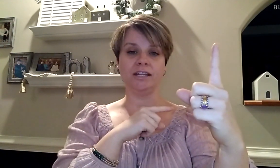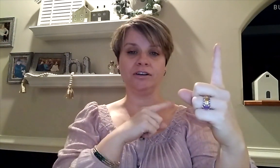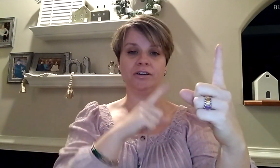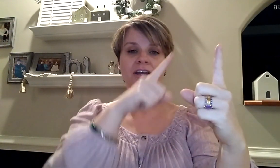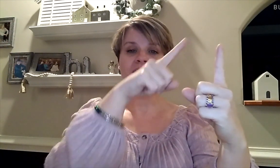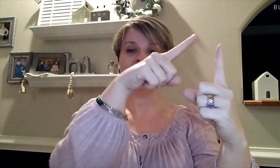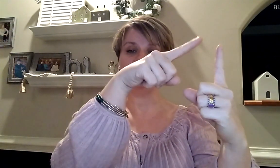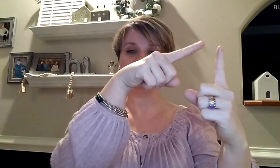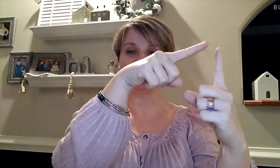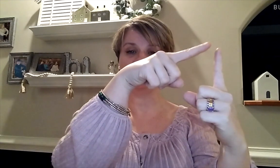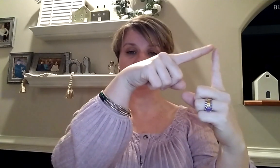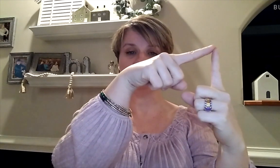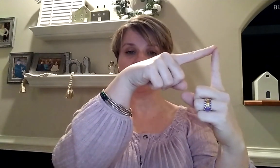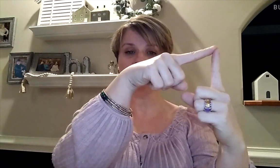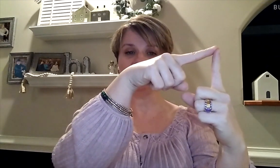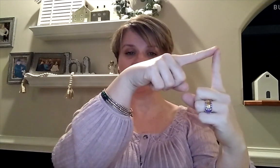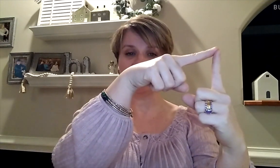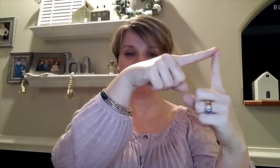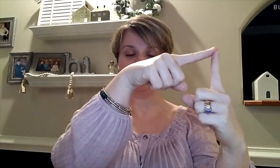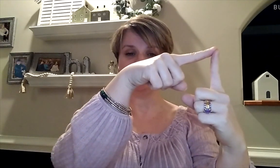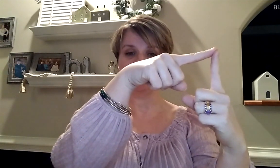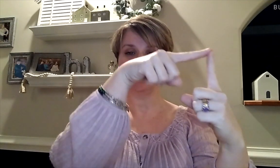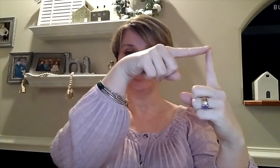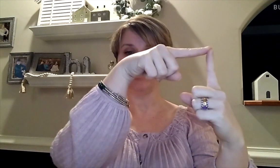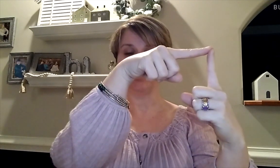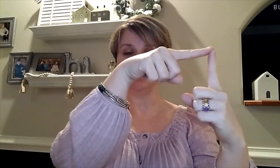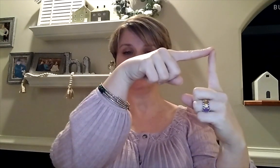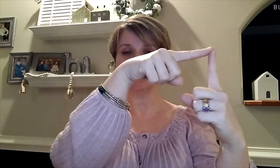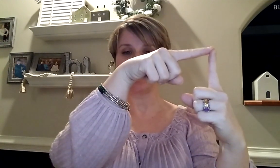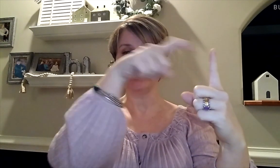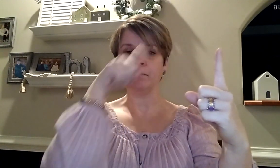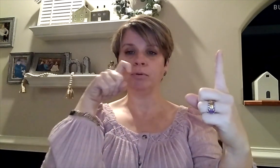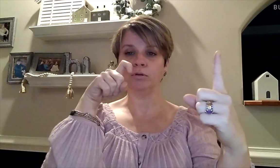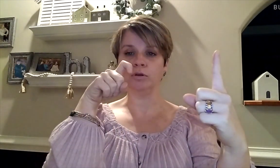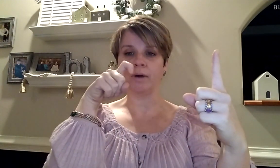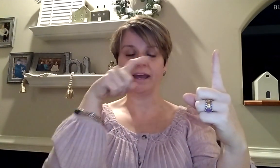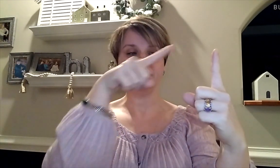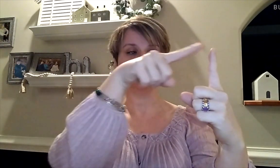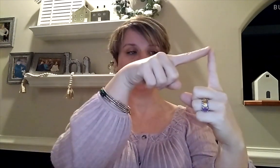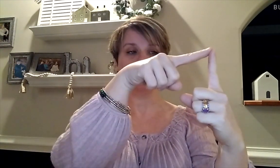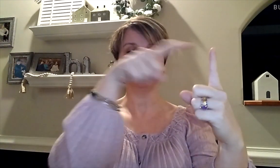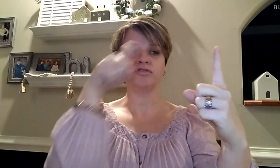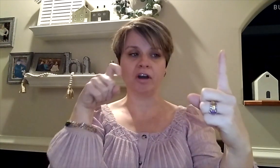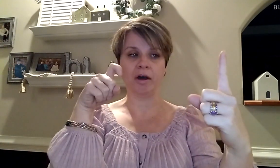here, and you're going to take your dominant hand, point it at the top, and pull away. So from.